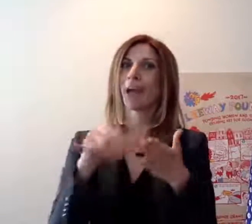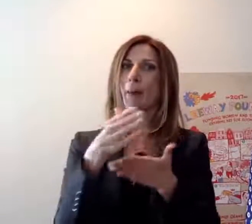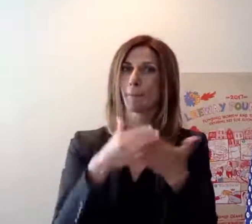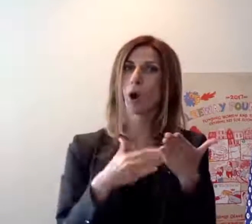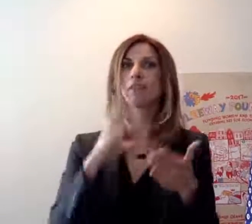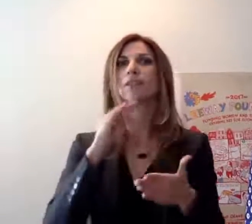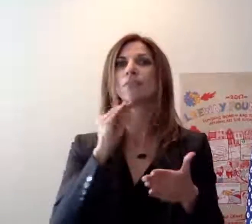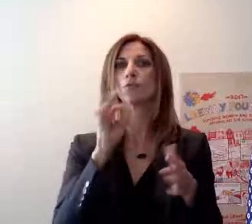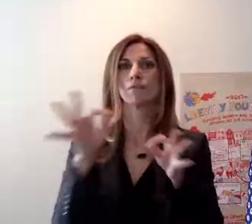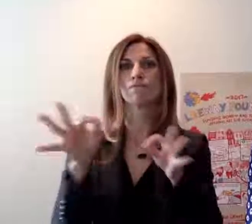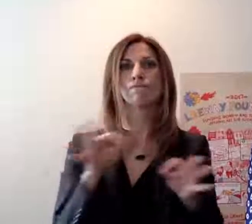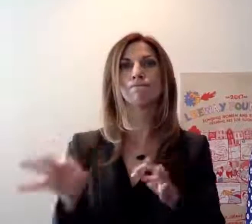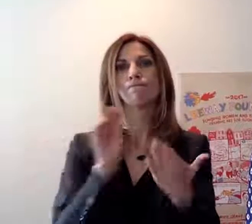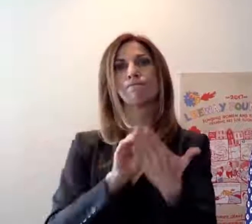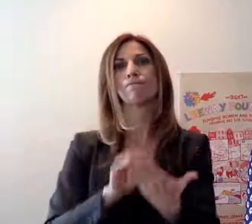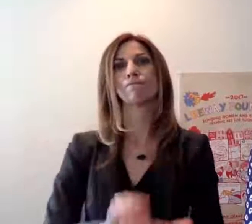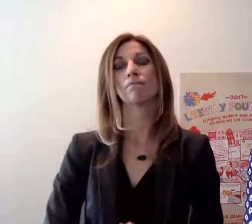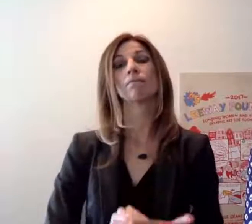personal things can be something like,